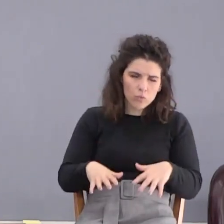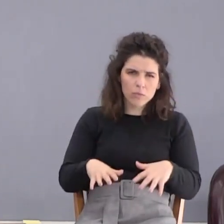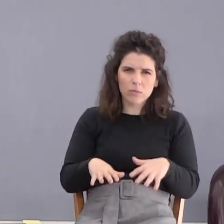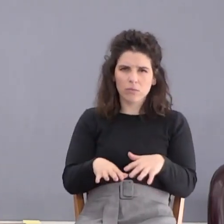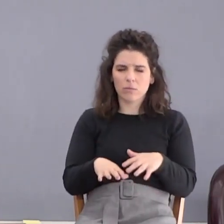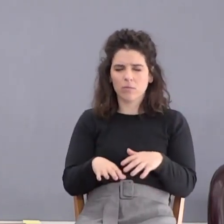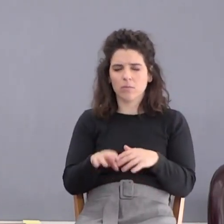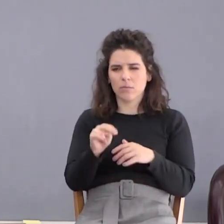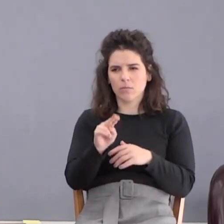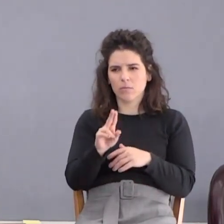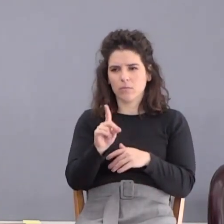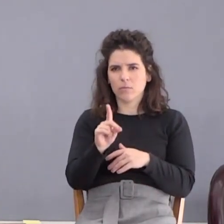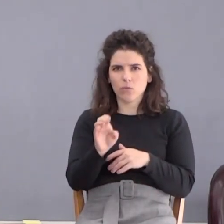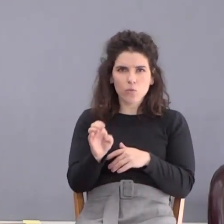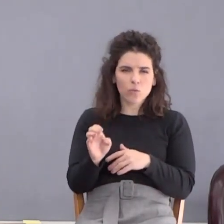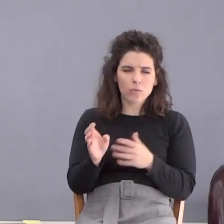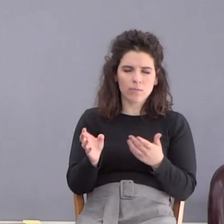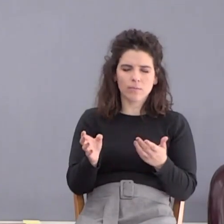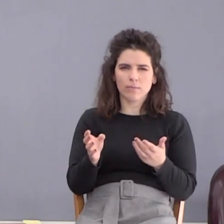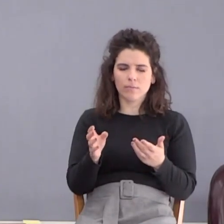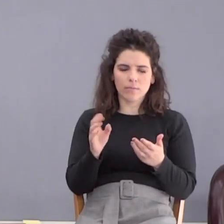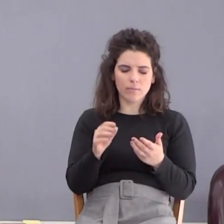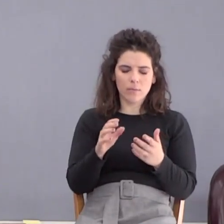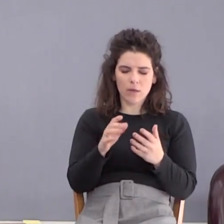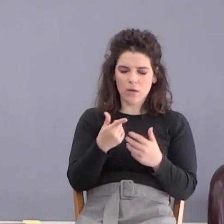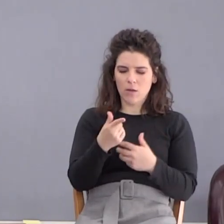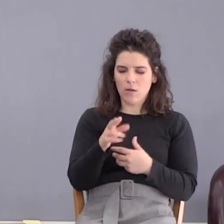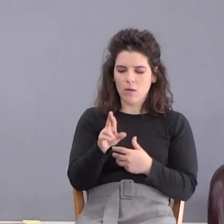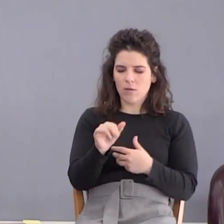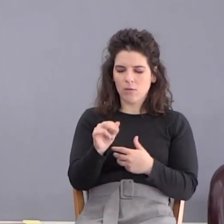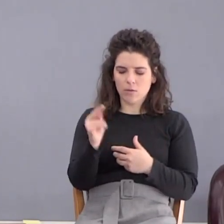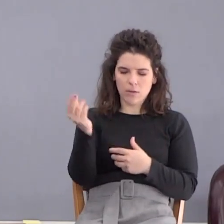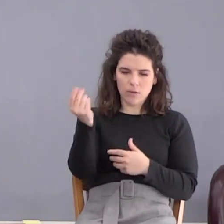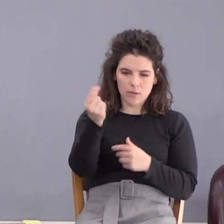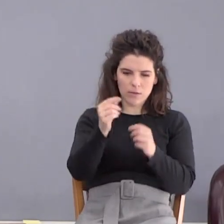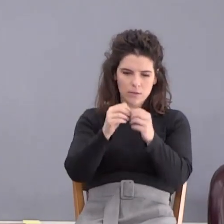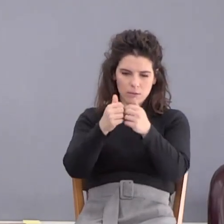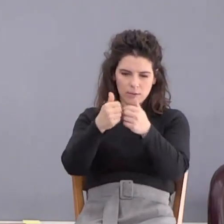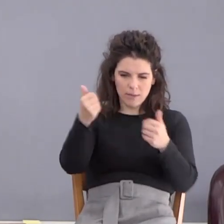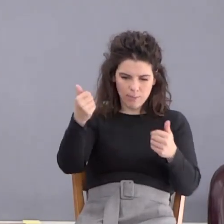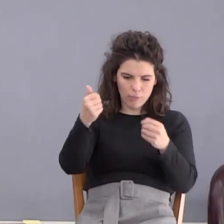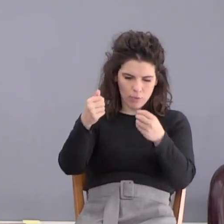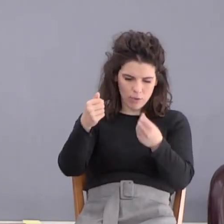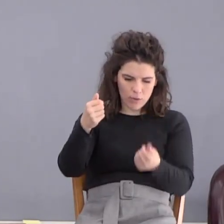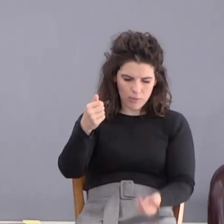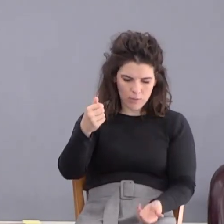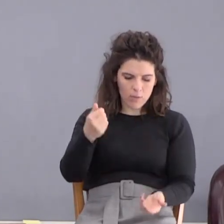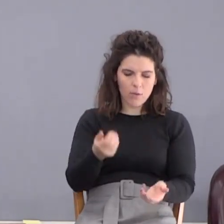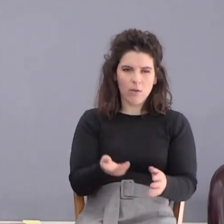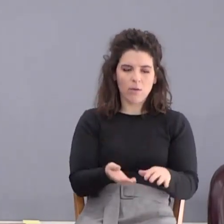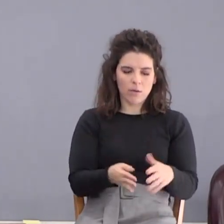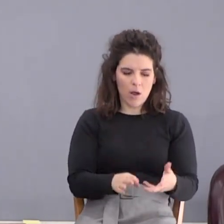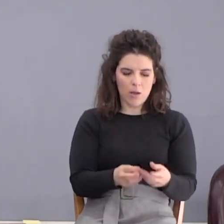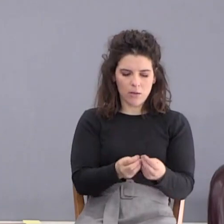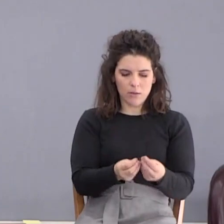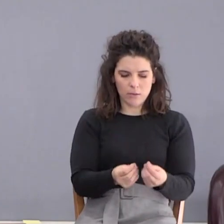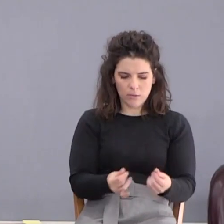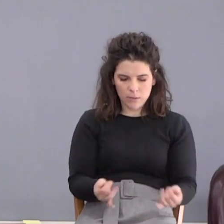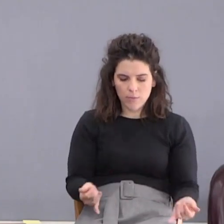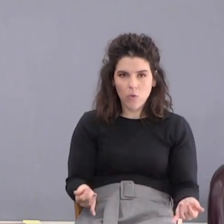that grain, when Jesus says it's got to fall and it's got to die, in other words, it has to